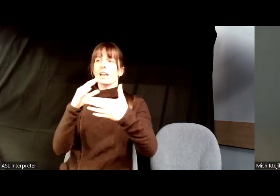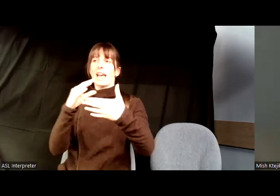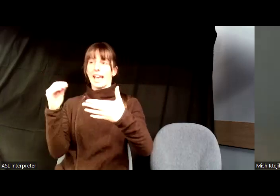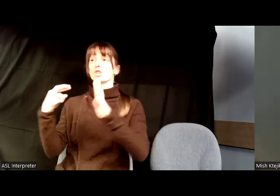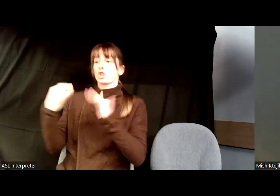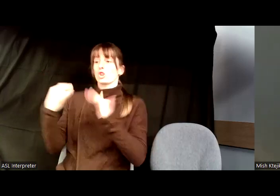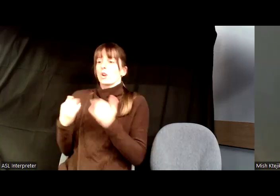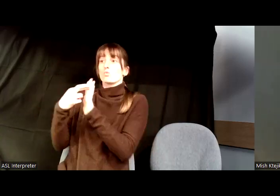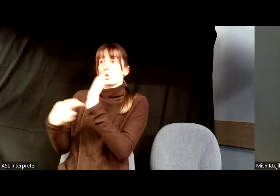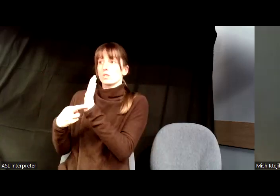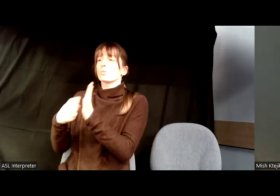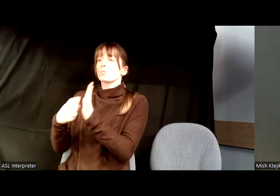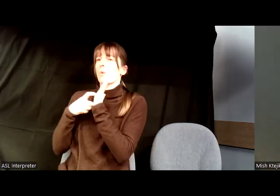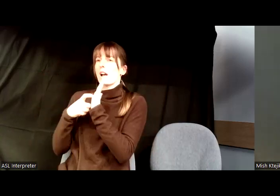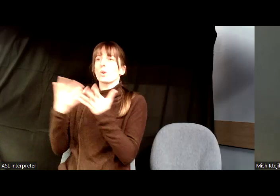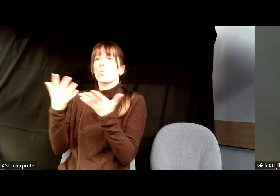say.